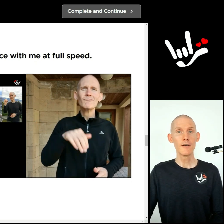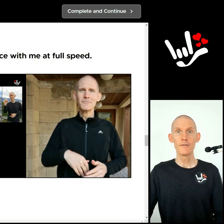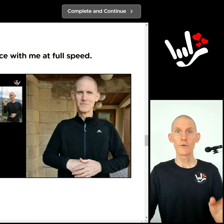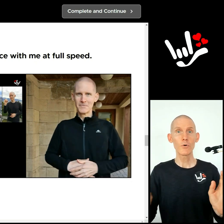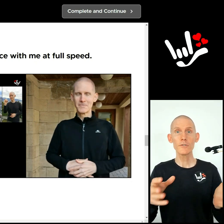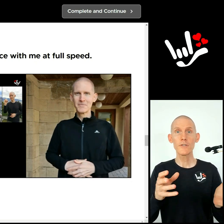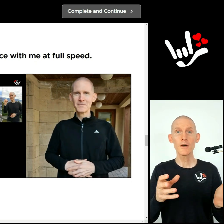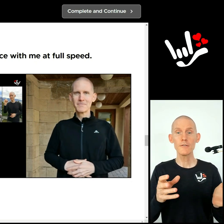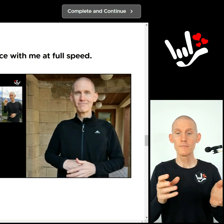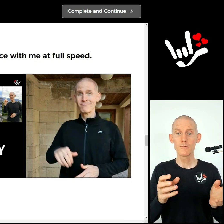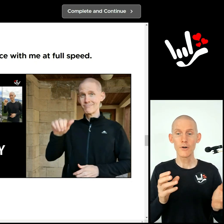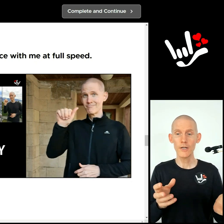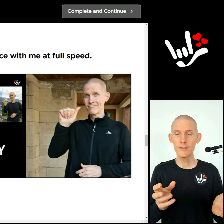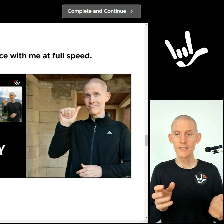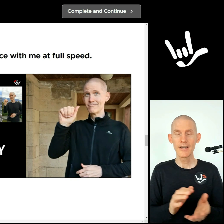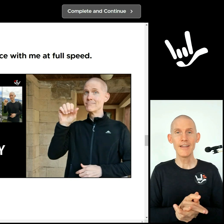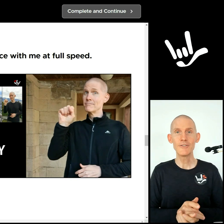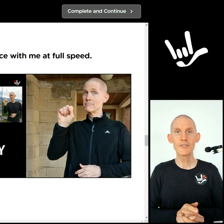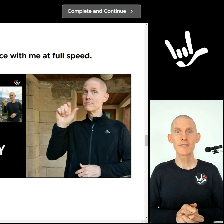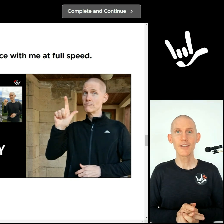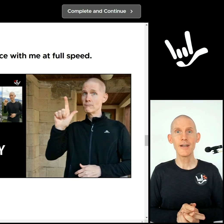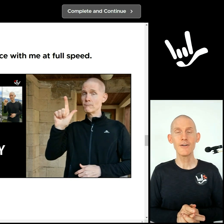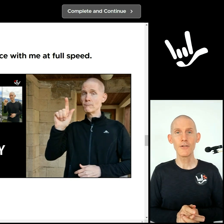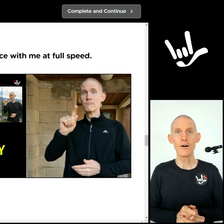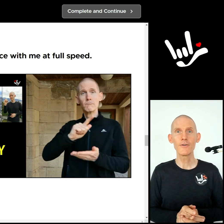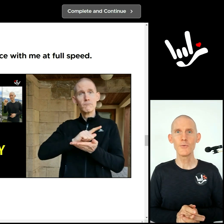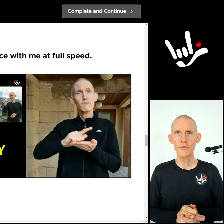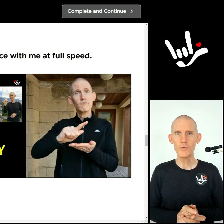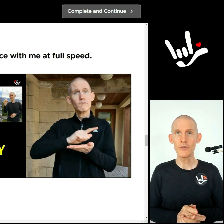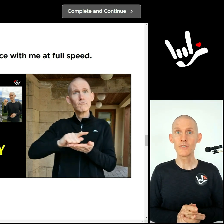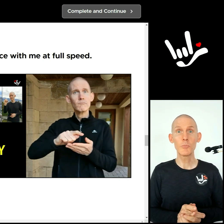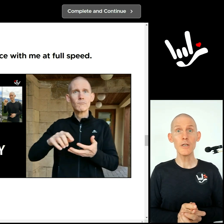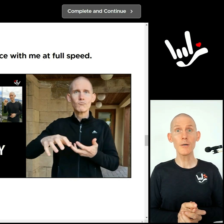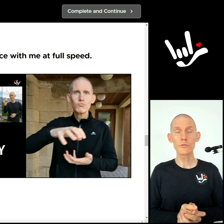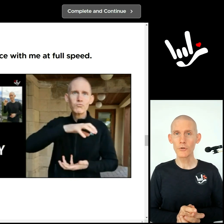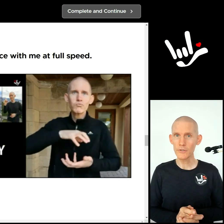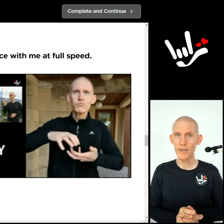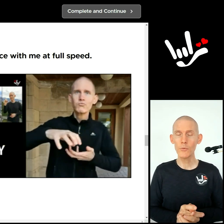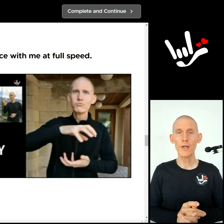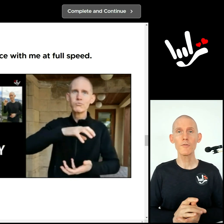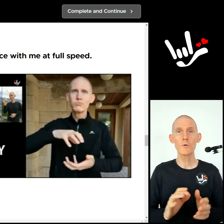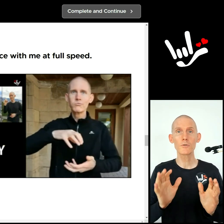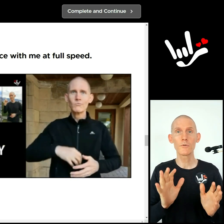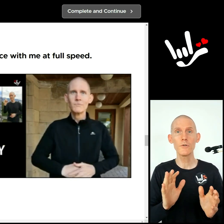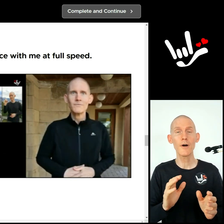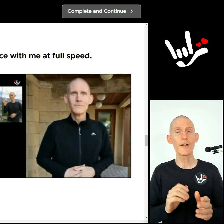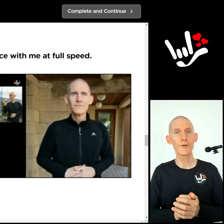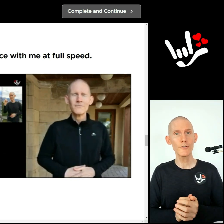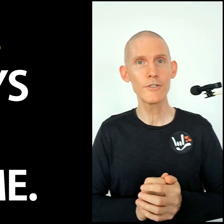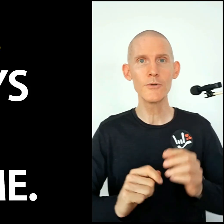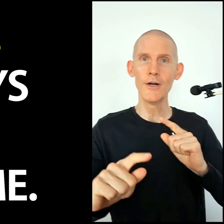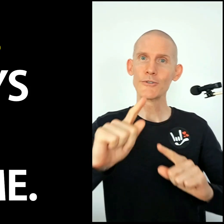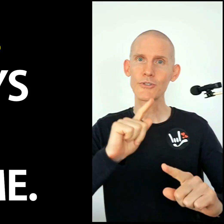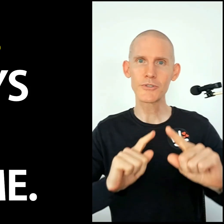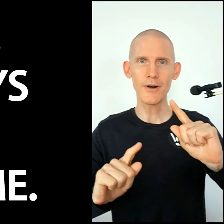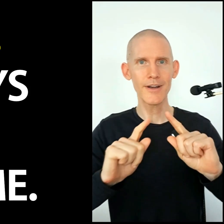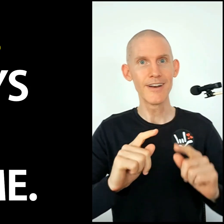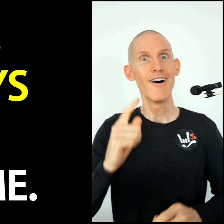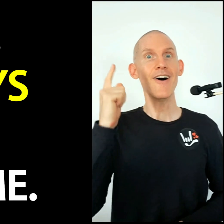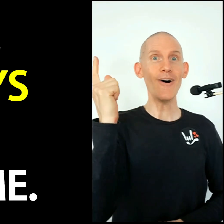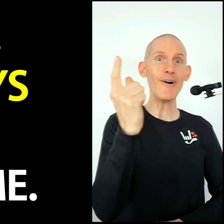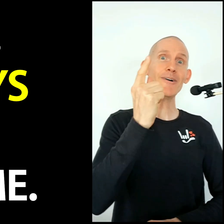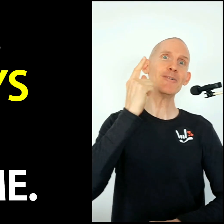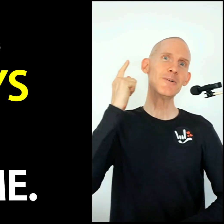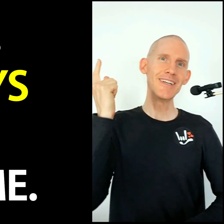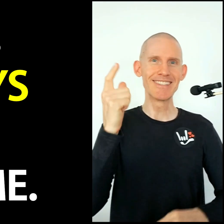see the words there, all right? And just sign along with me. You can speed it up, slow it down, whatever works with you. I urge you,